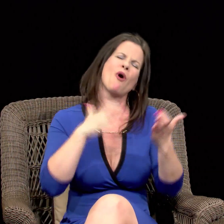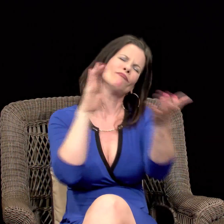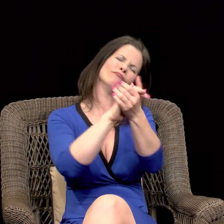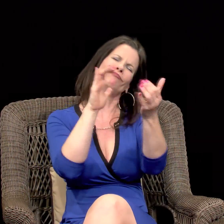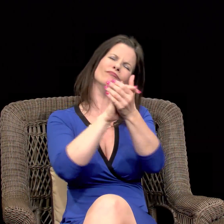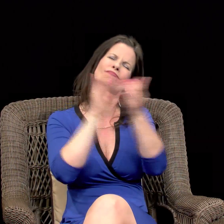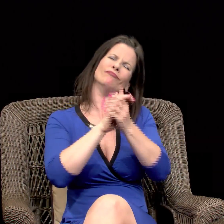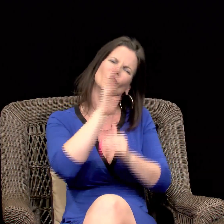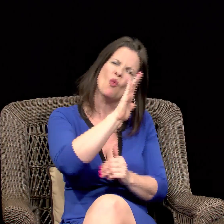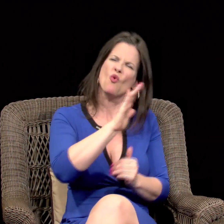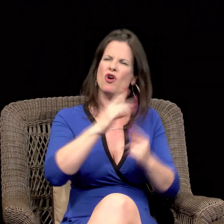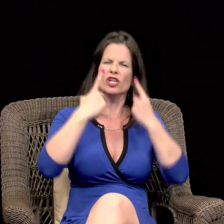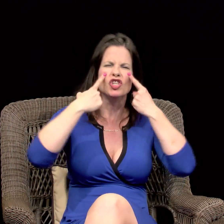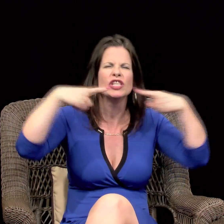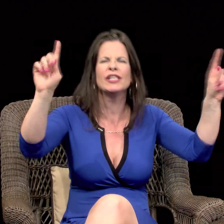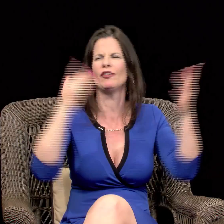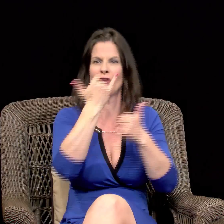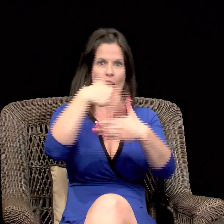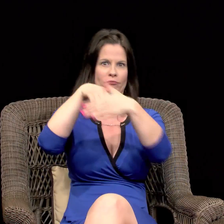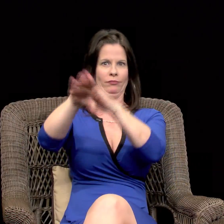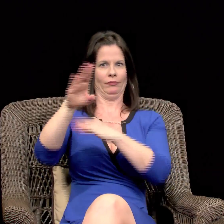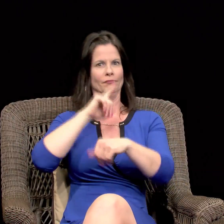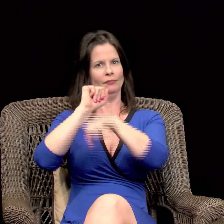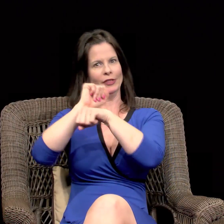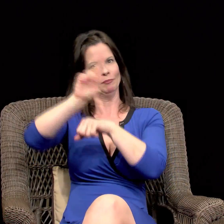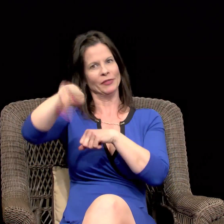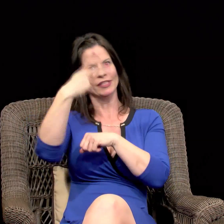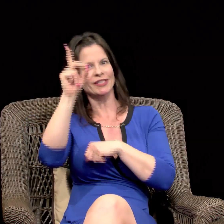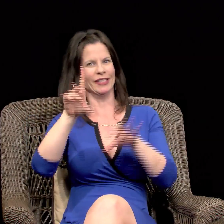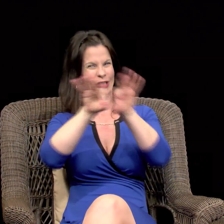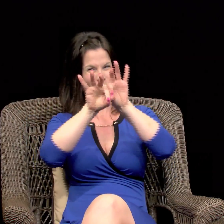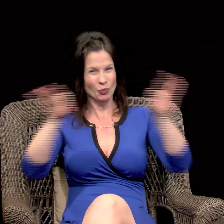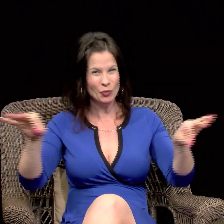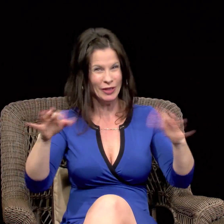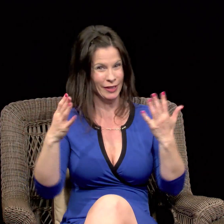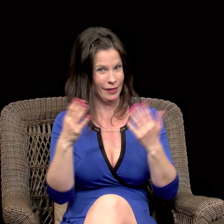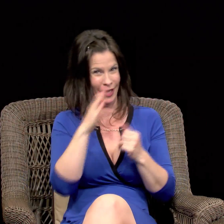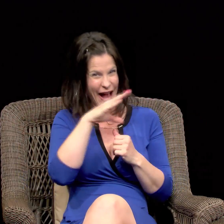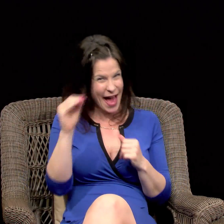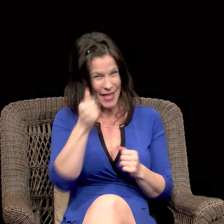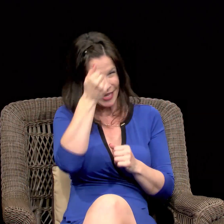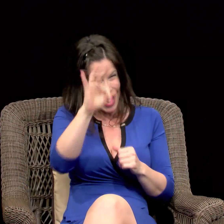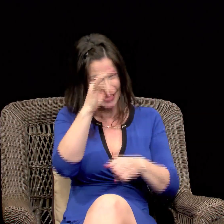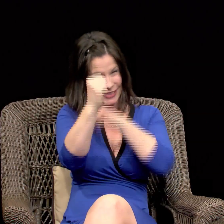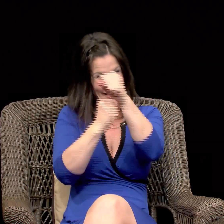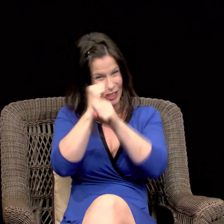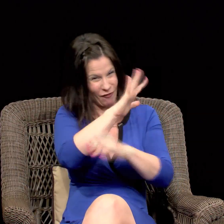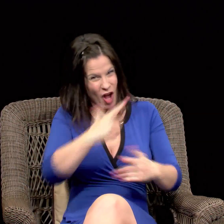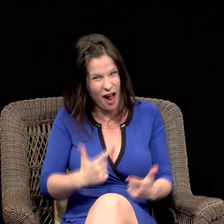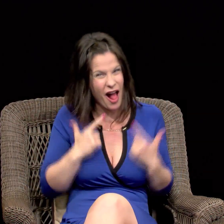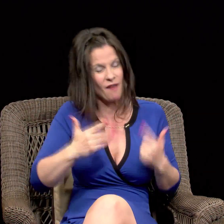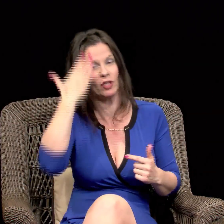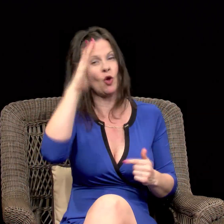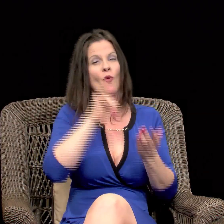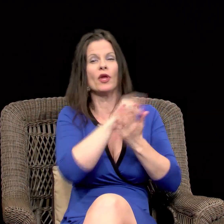an amazing woman. So I applaud her for her success. And she also has a PhD degree, and at 19